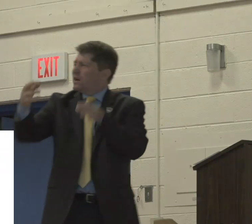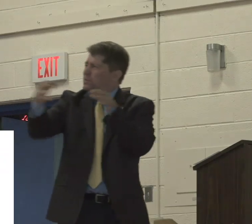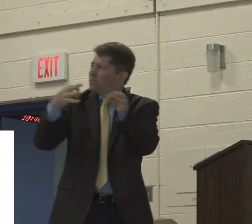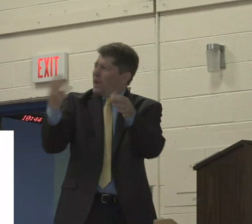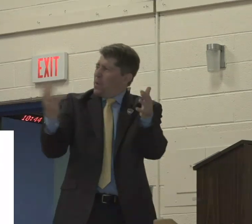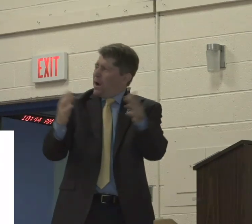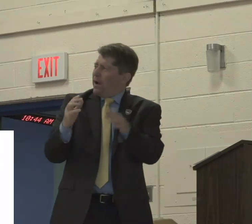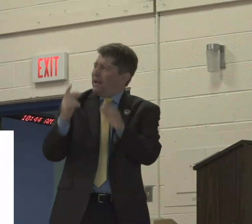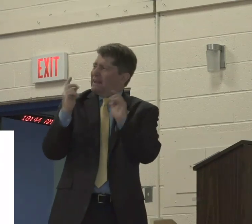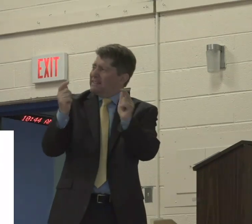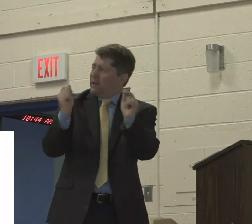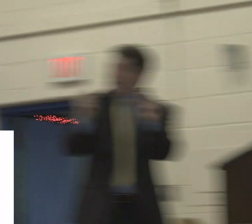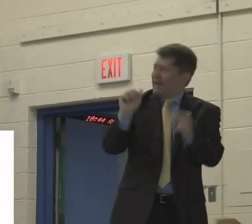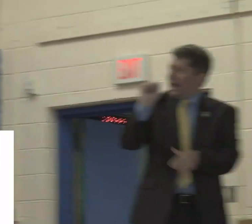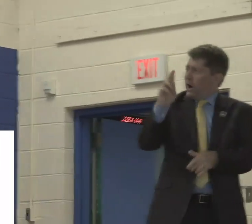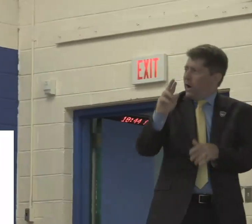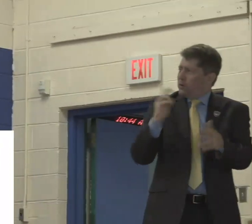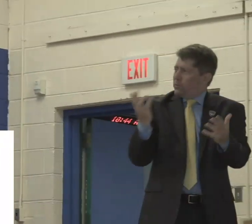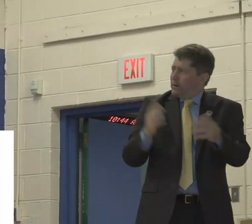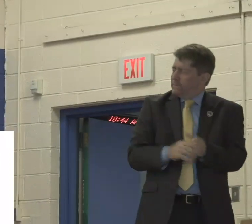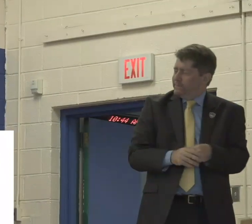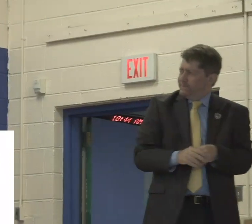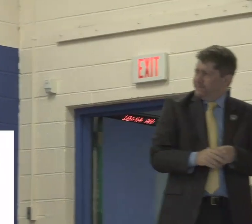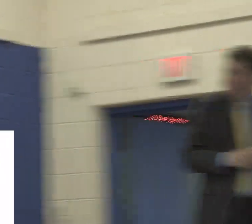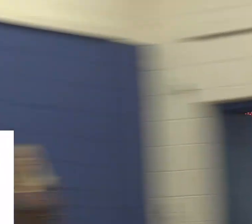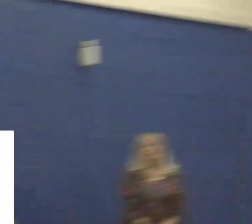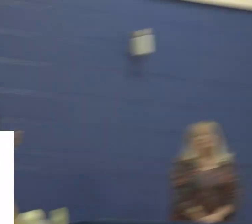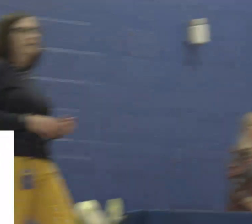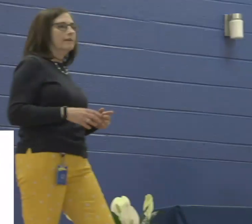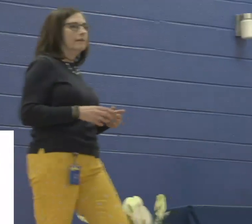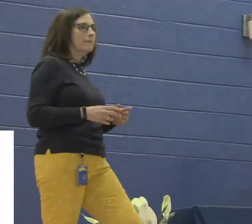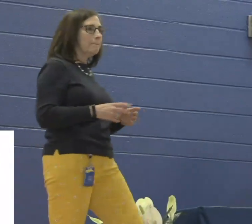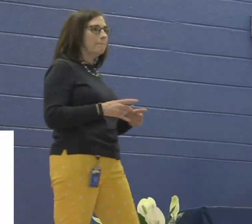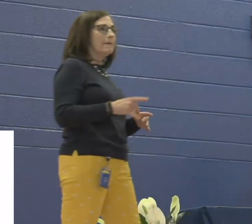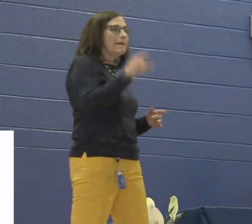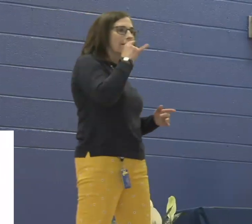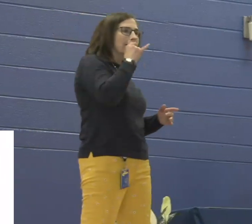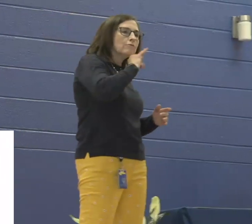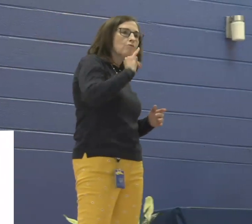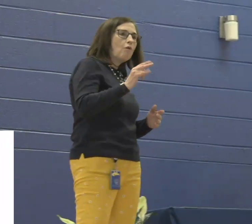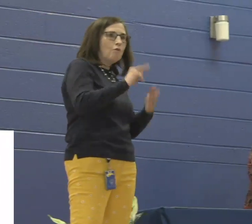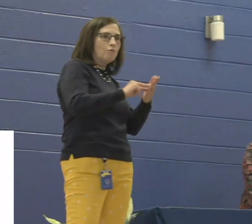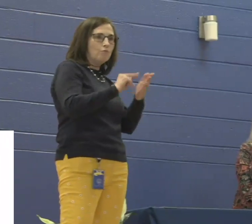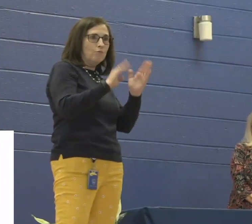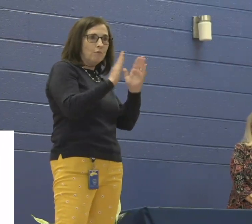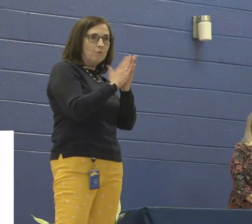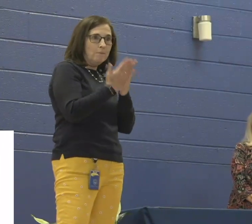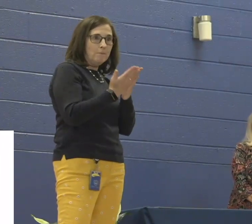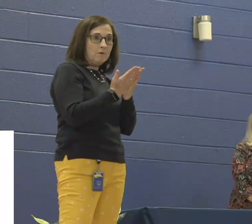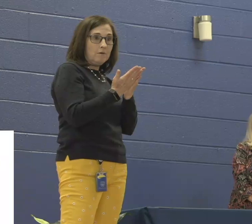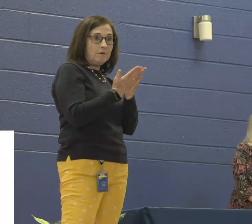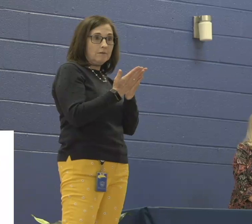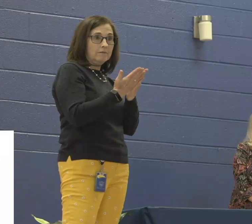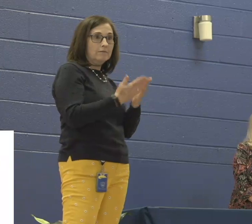So can you explain what is accelerated reader? So all the kids read